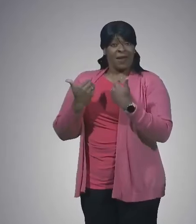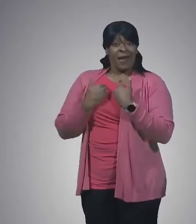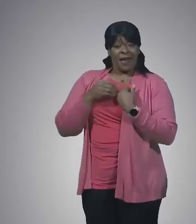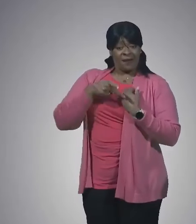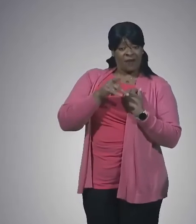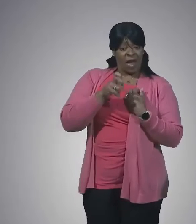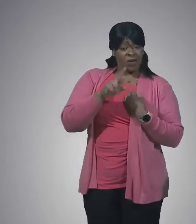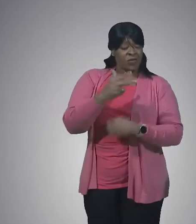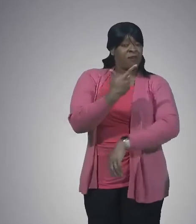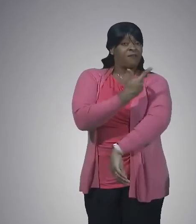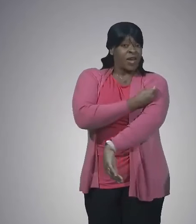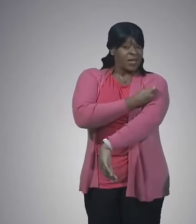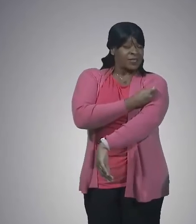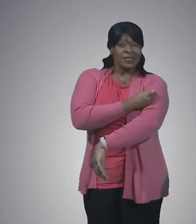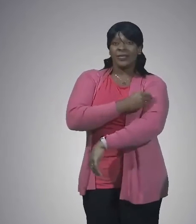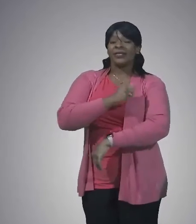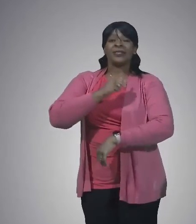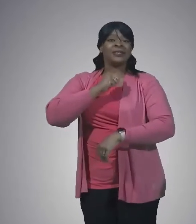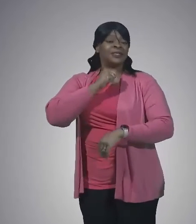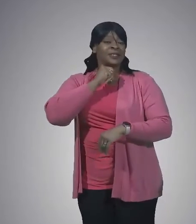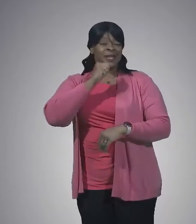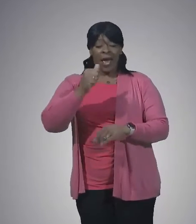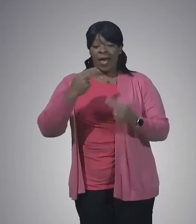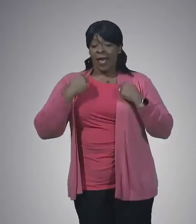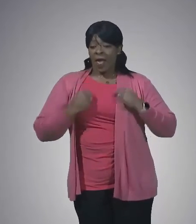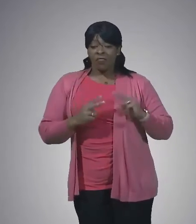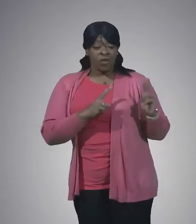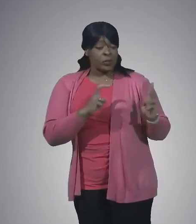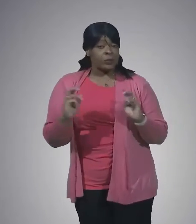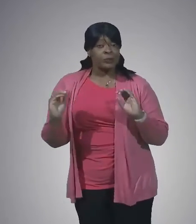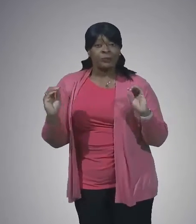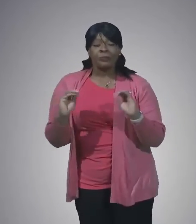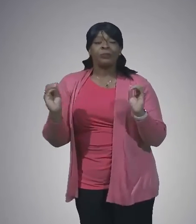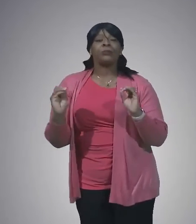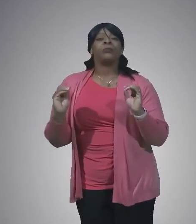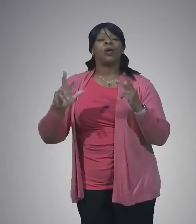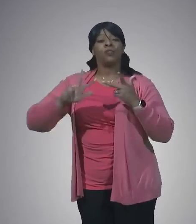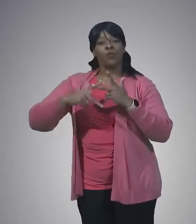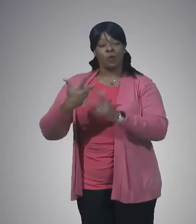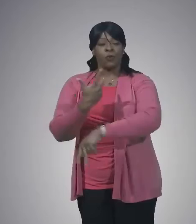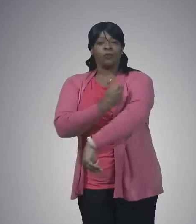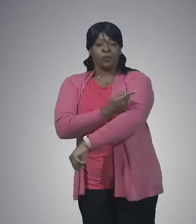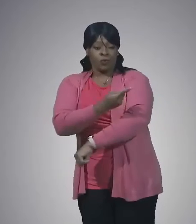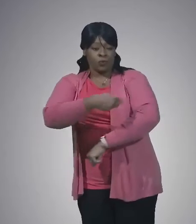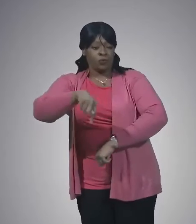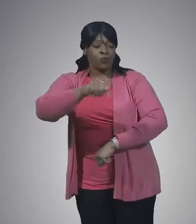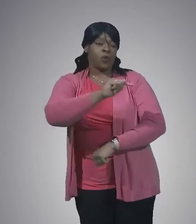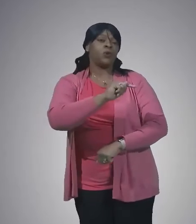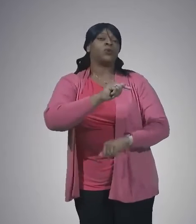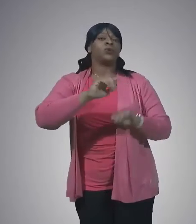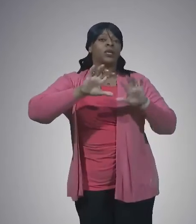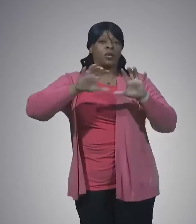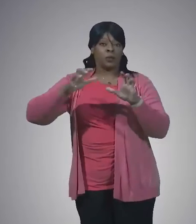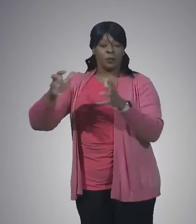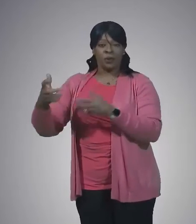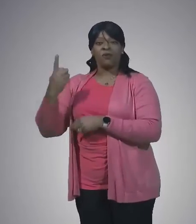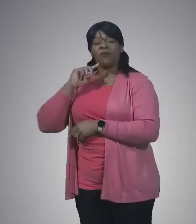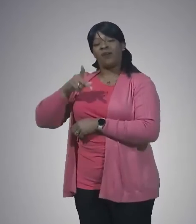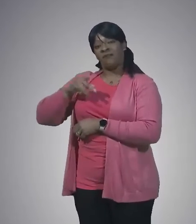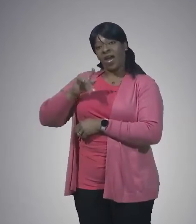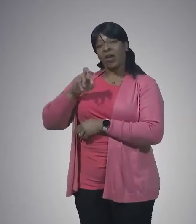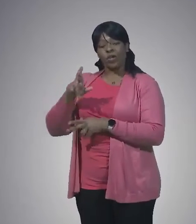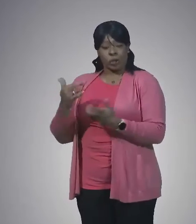Pfizer vaccine and they are not immunocompromised, then boosters are approved for those in those eligible groups for